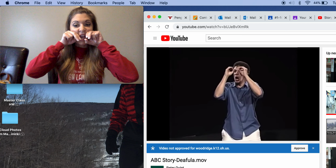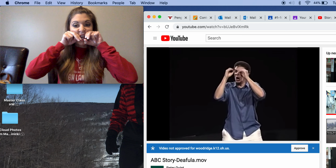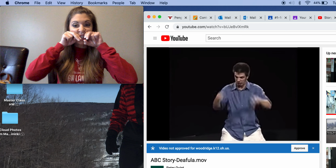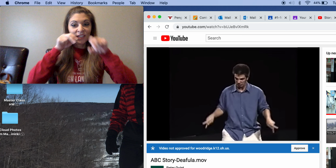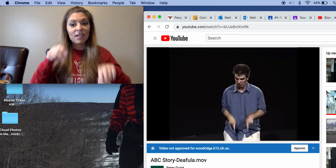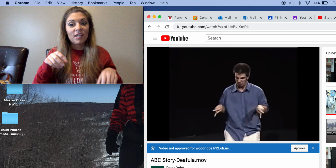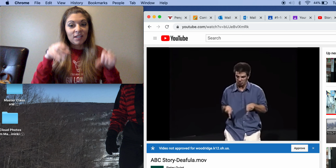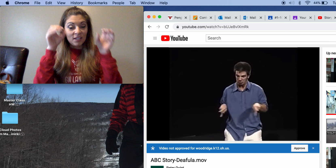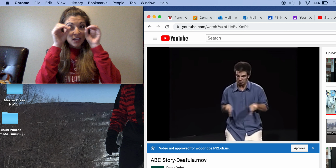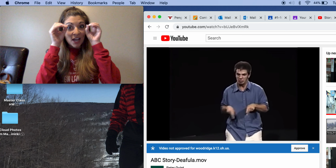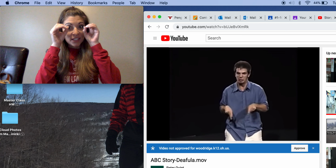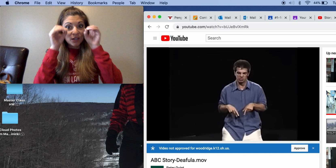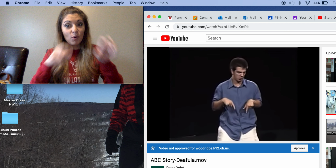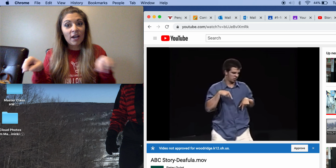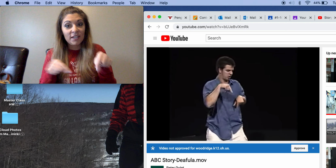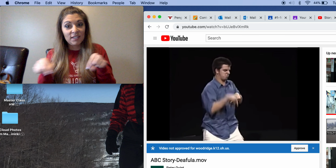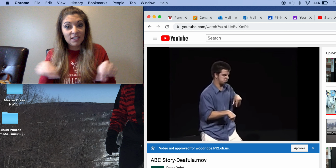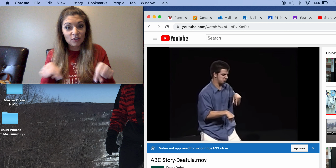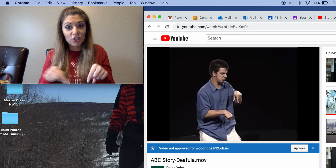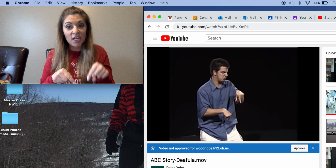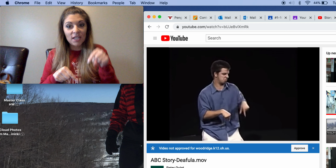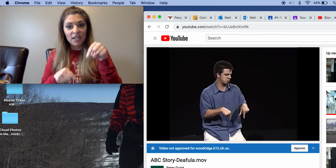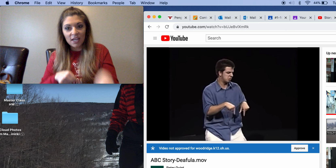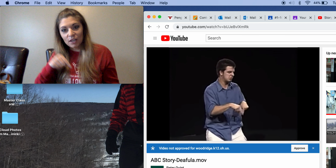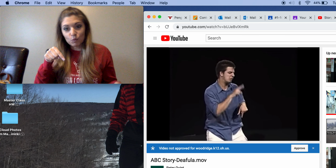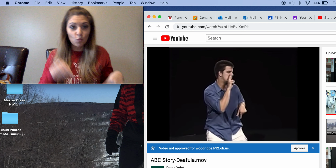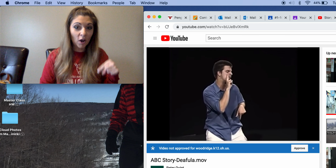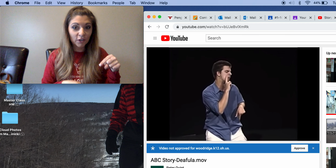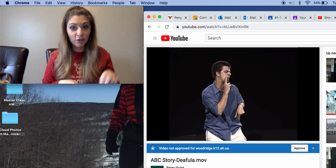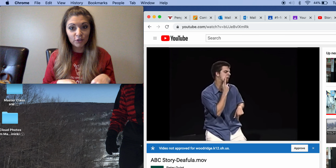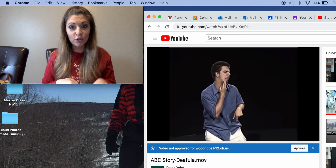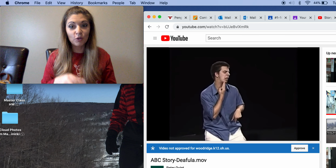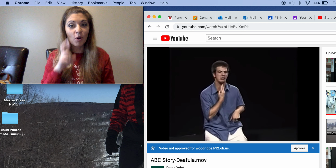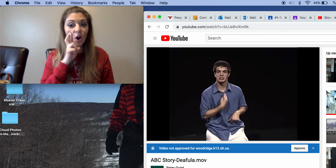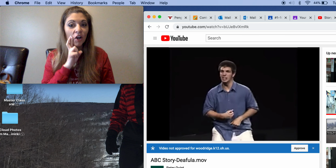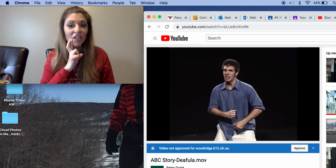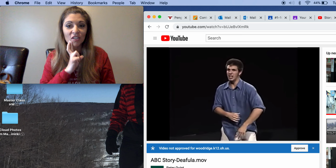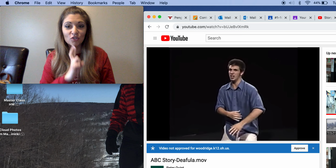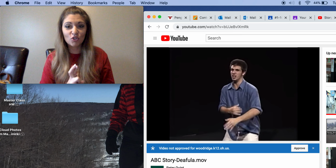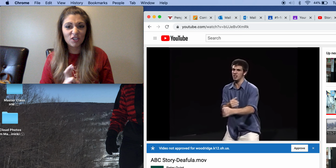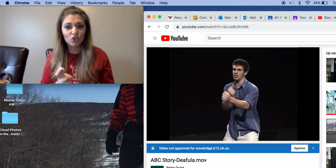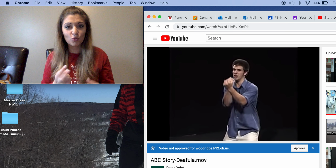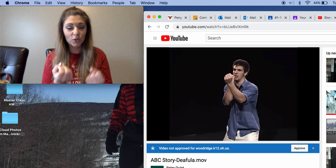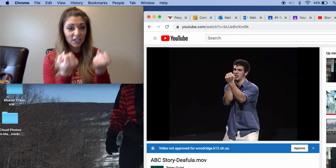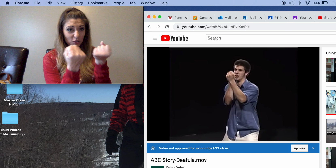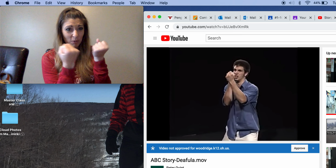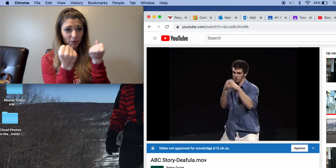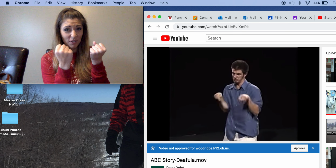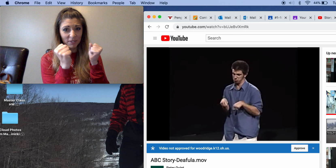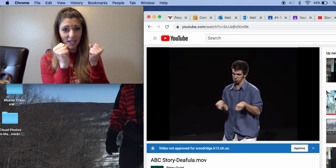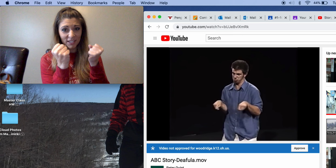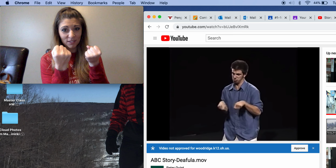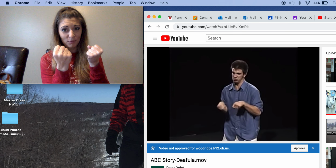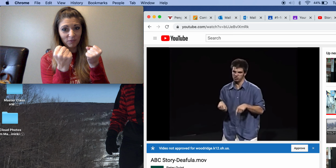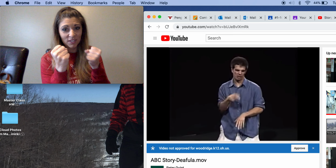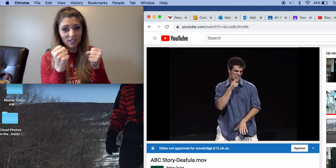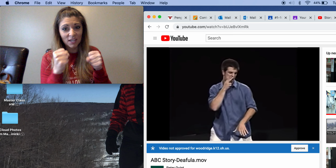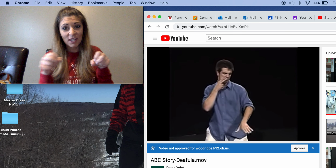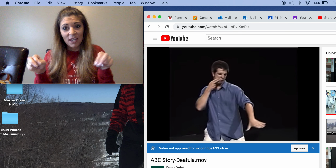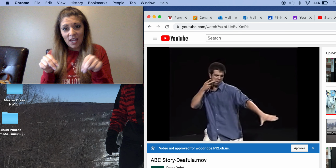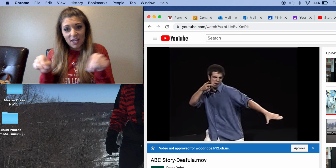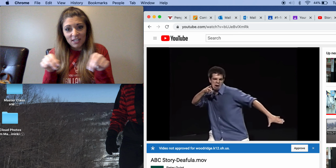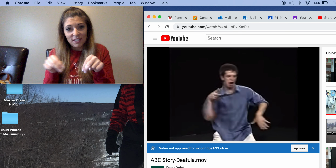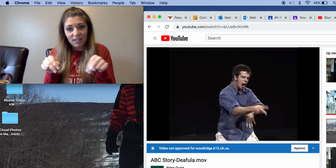like fangs. And his eyes get wide. His knees are shaking. It comes walking over to him. R, it's drooling. So he puts up his S